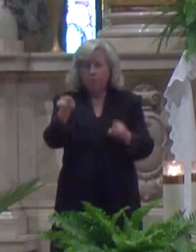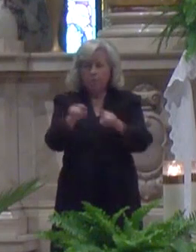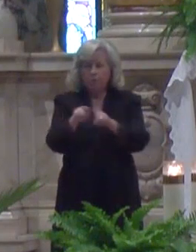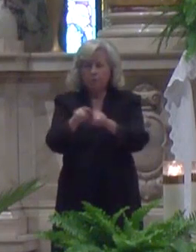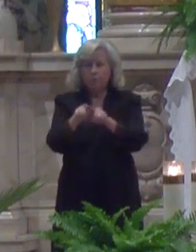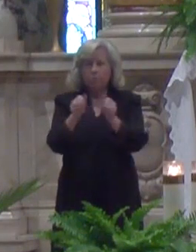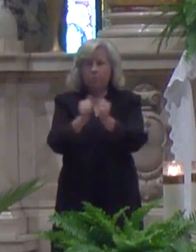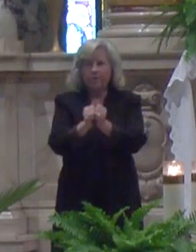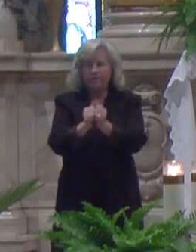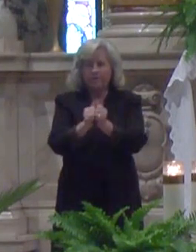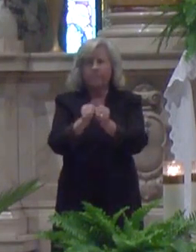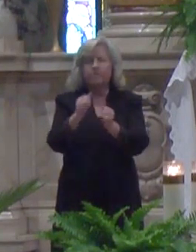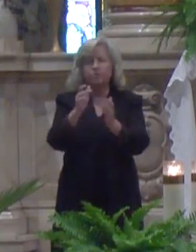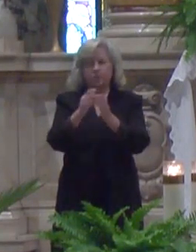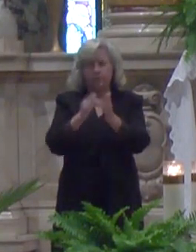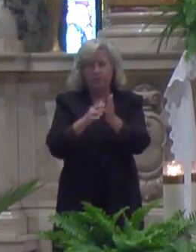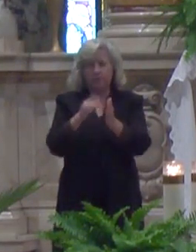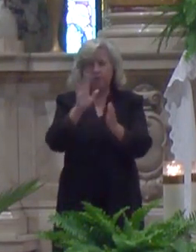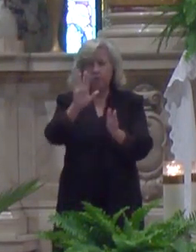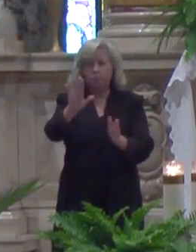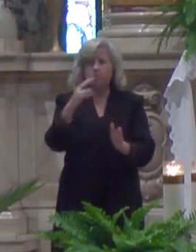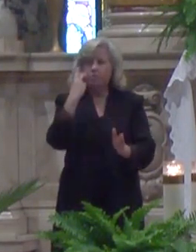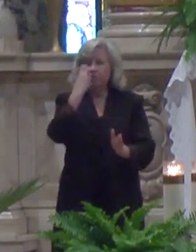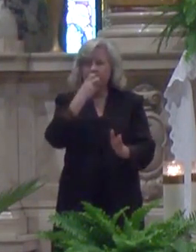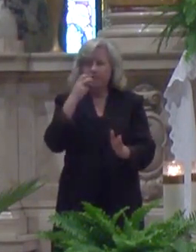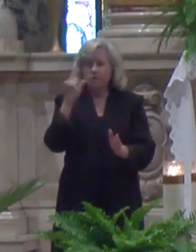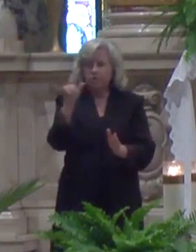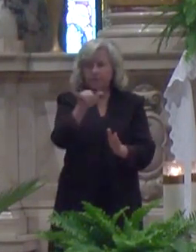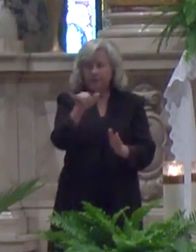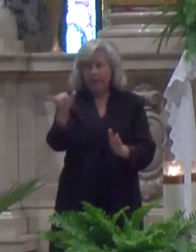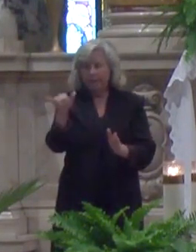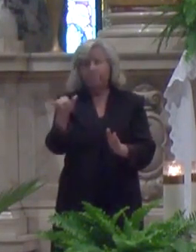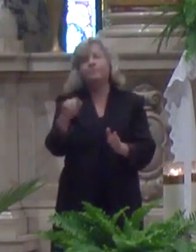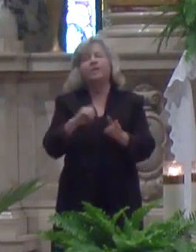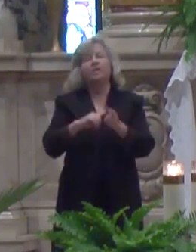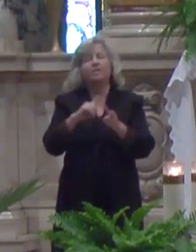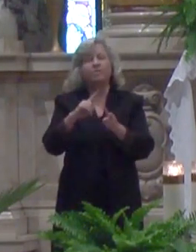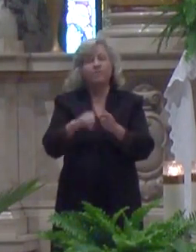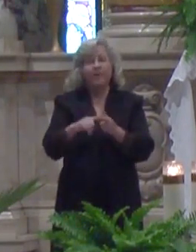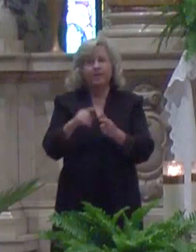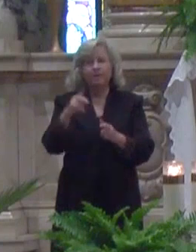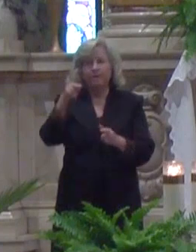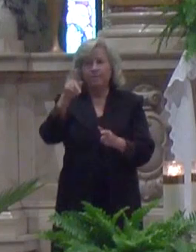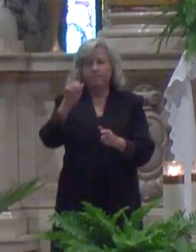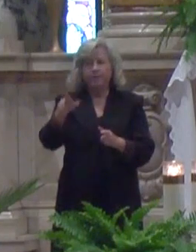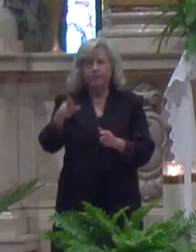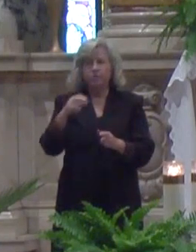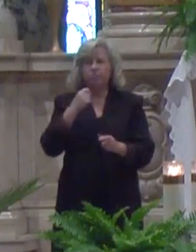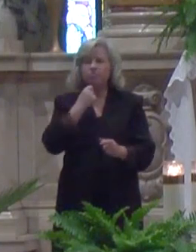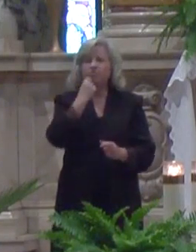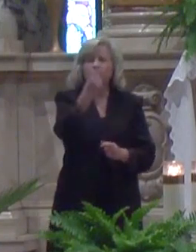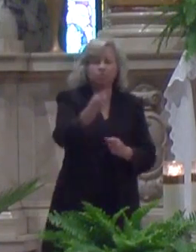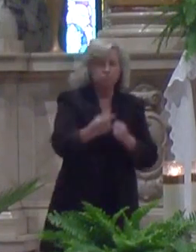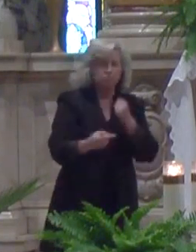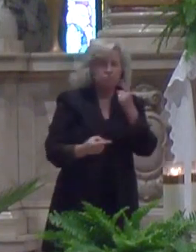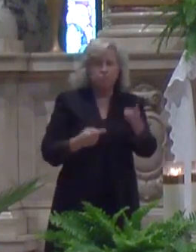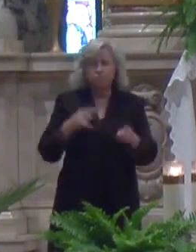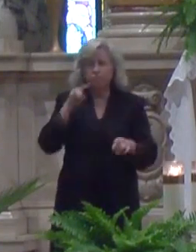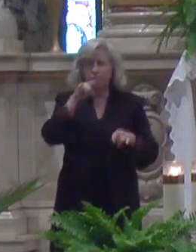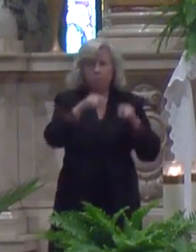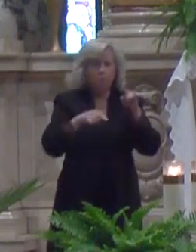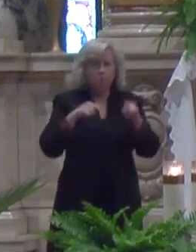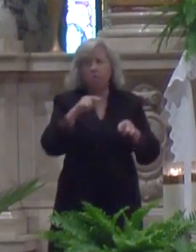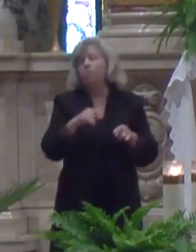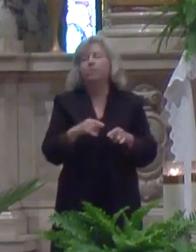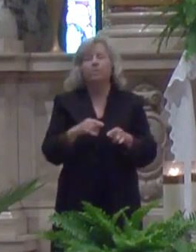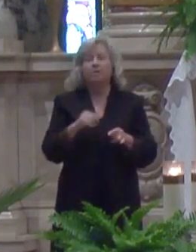Surely you too are one of them. Even your speech gives you away. At that, he began to curse and swear, "I do not know the man."